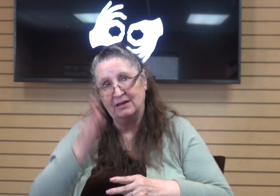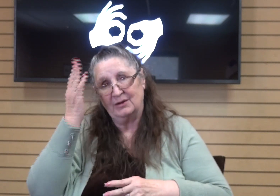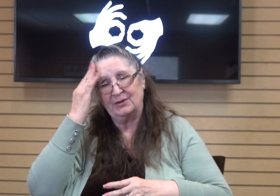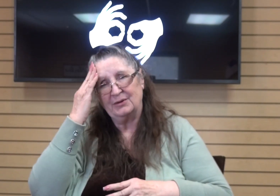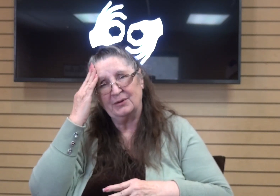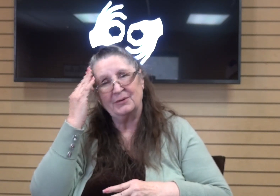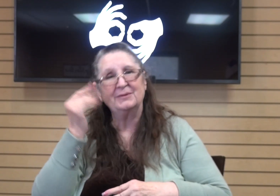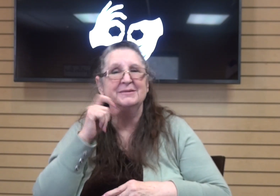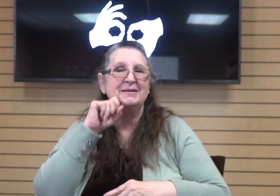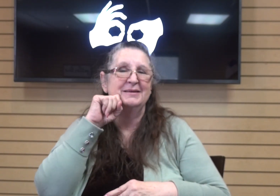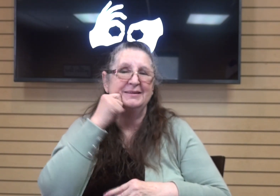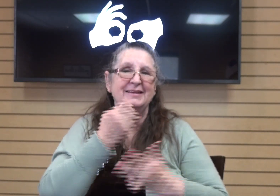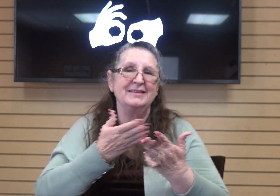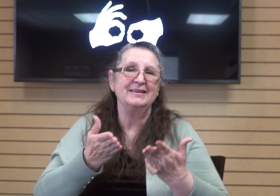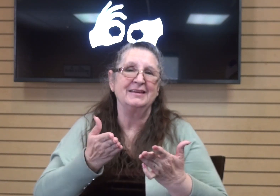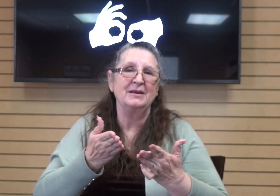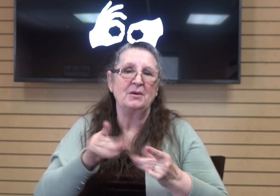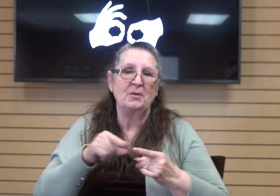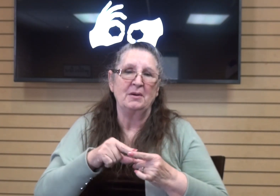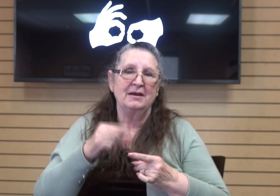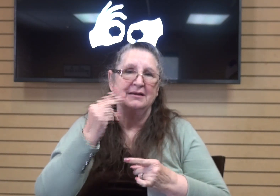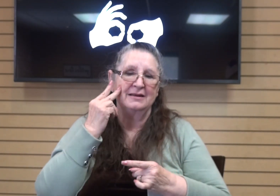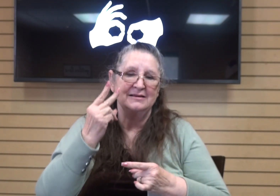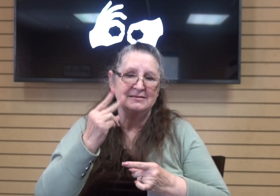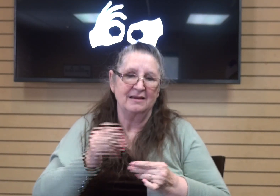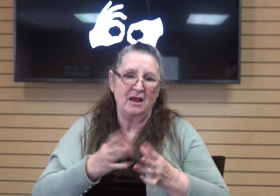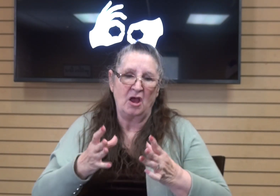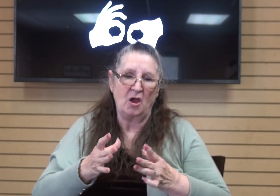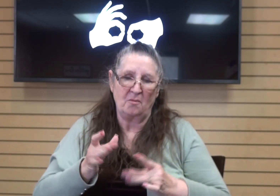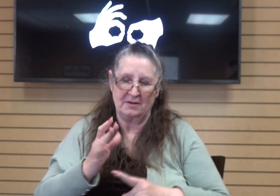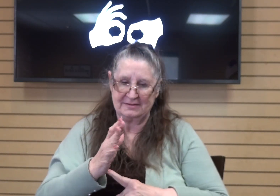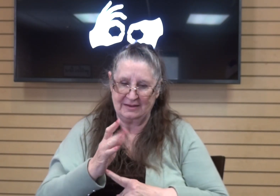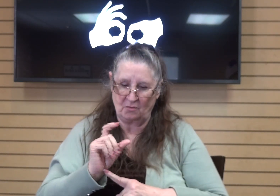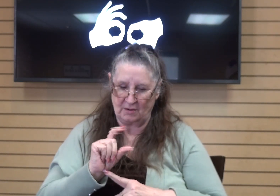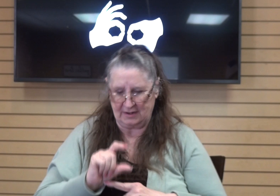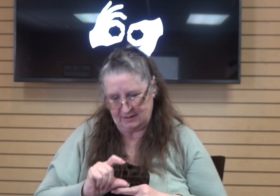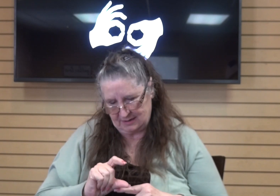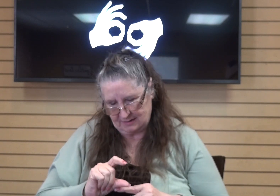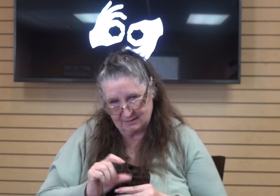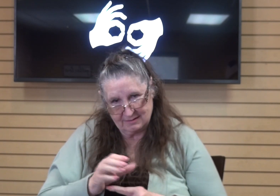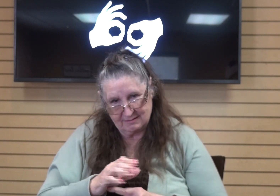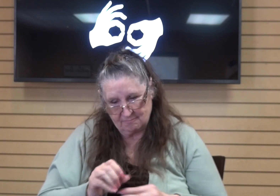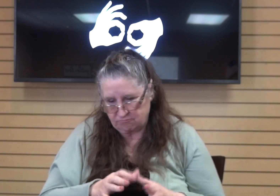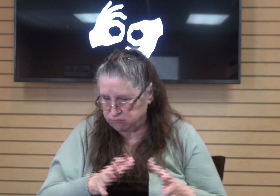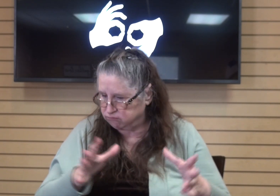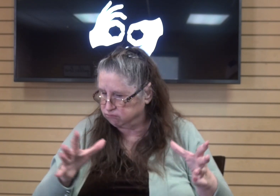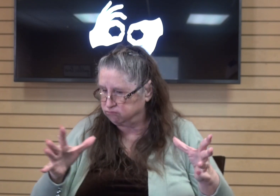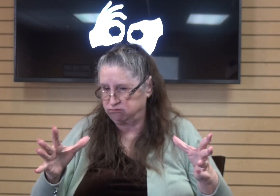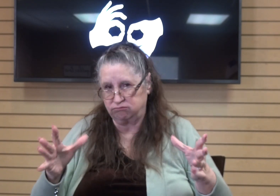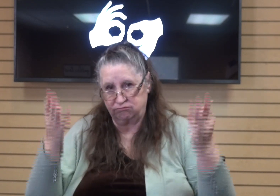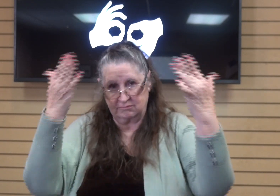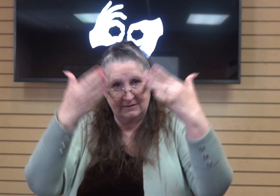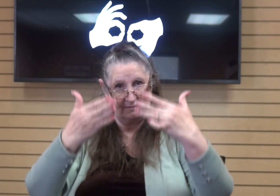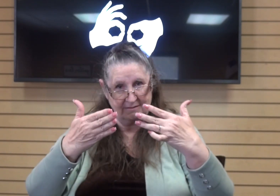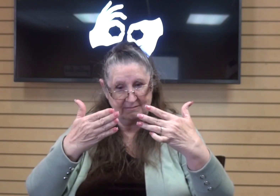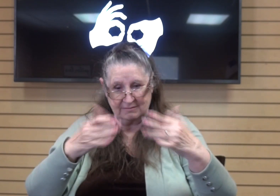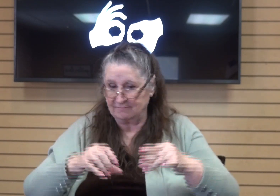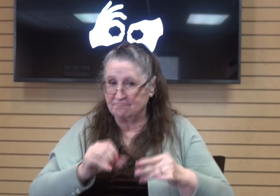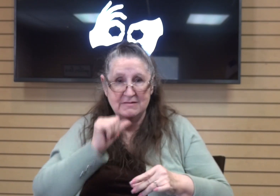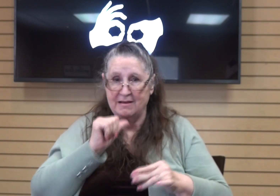neat is once I saw how much light that one little candle lit up that darkness,